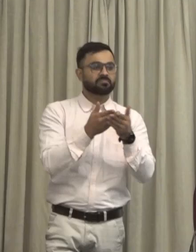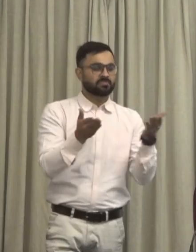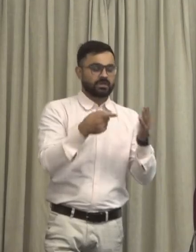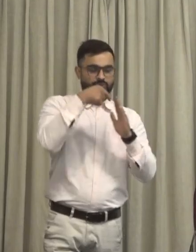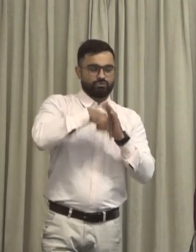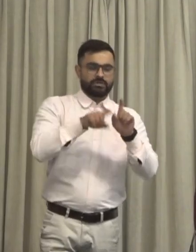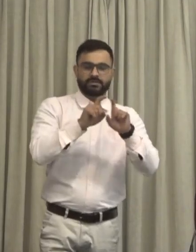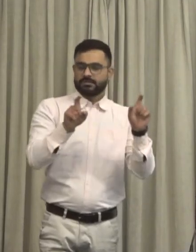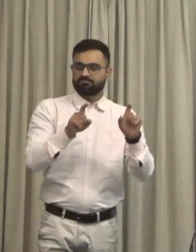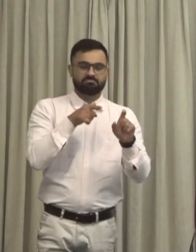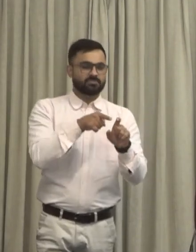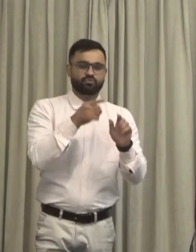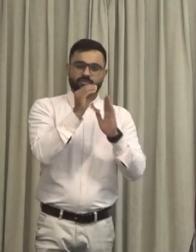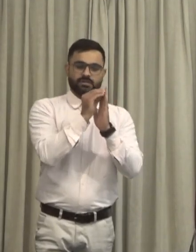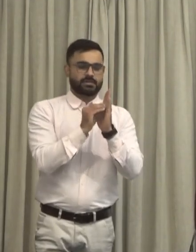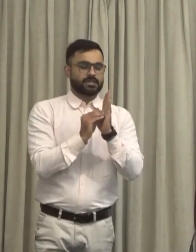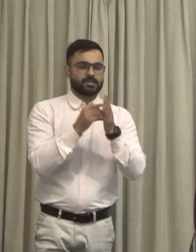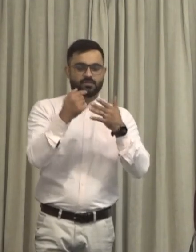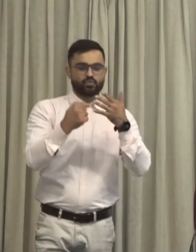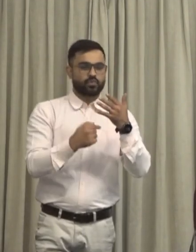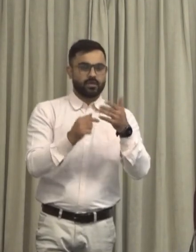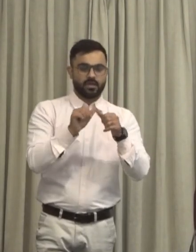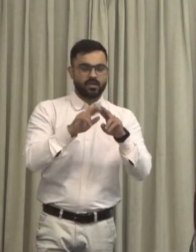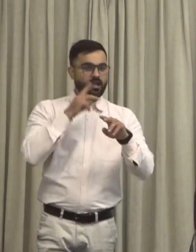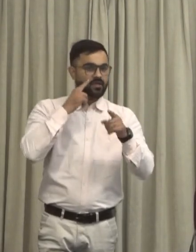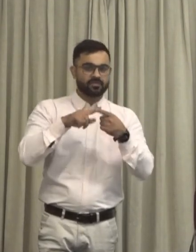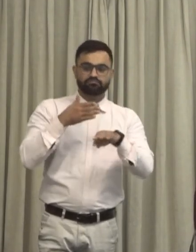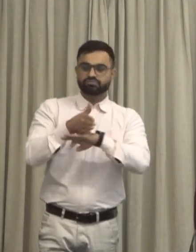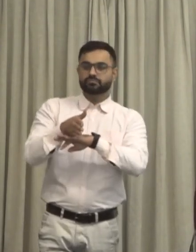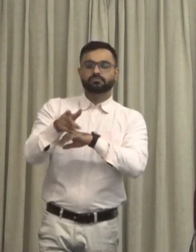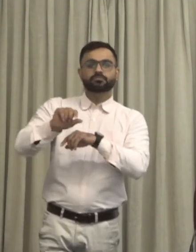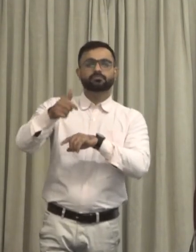very clear. This is not elitist, one bit. It affects the last person.